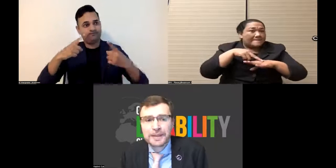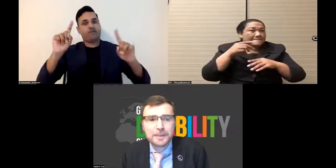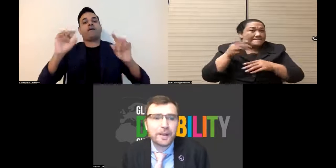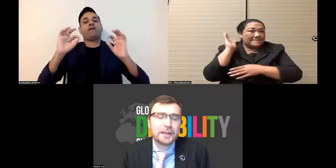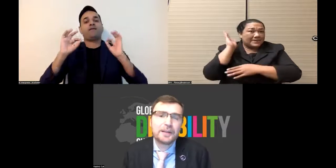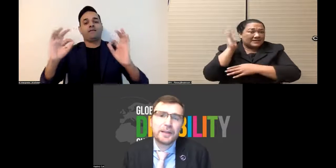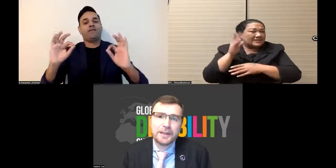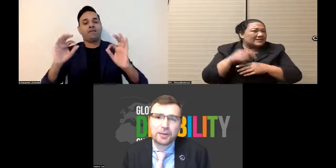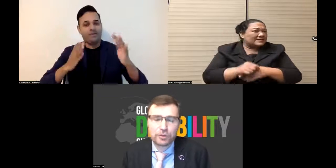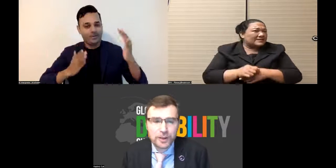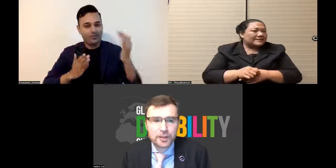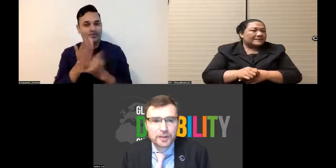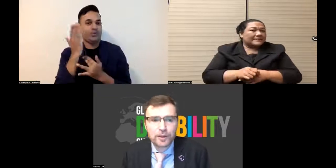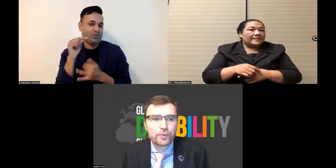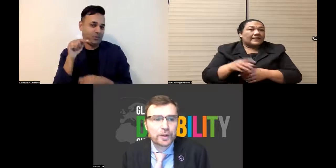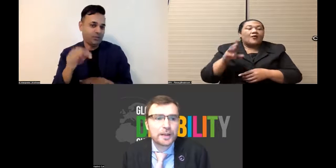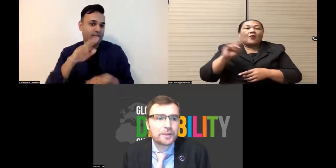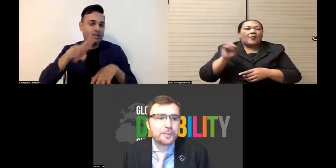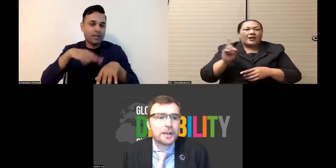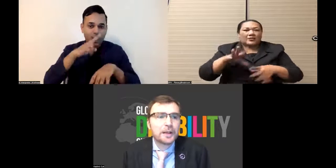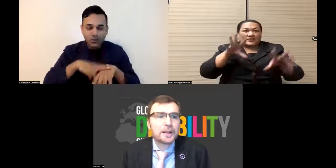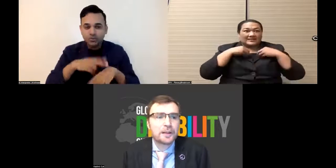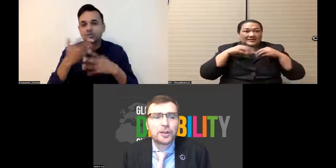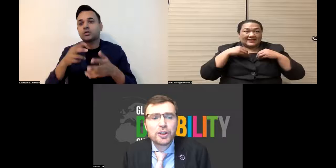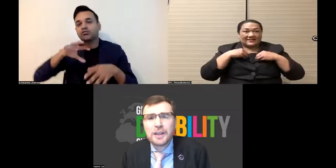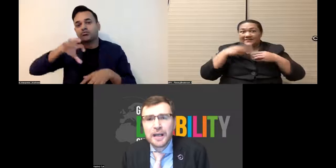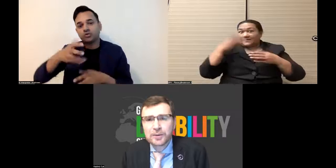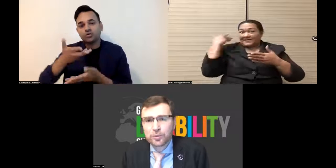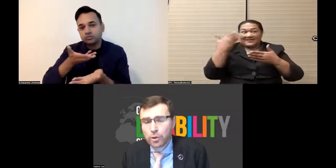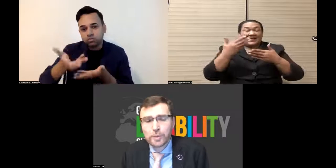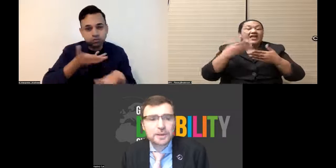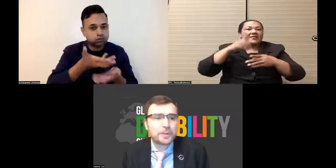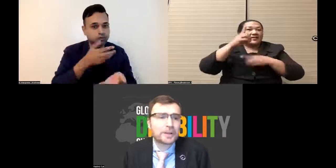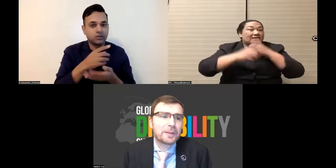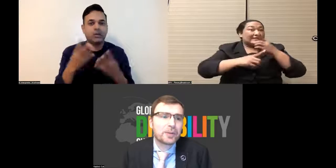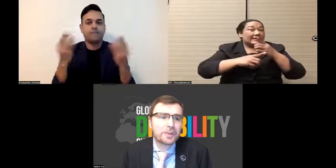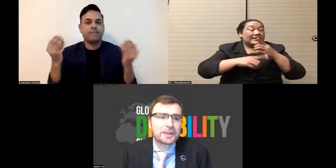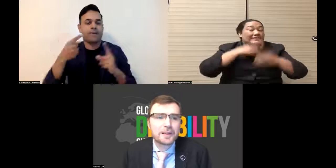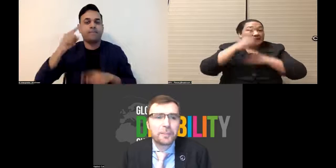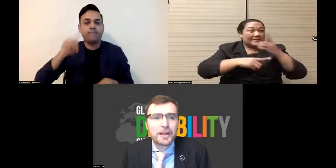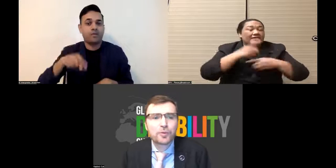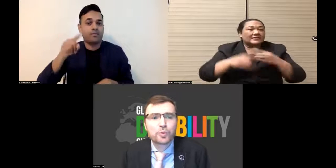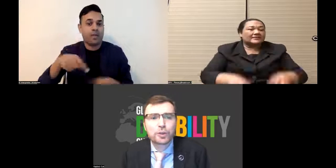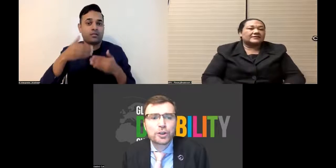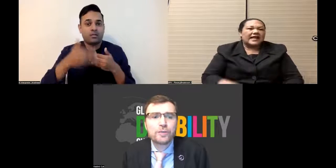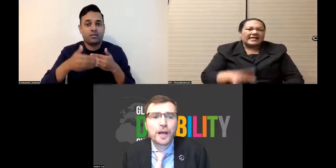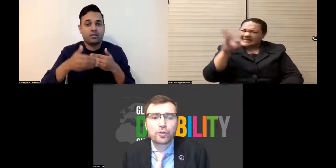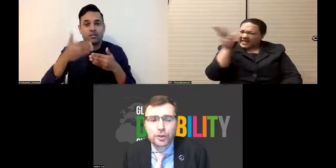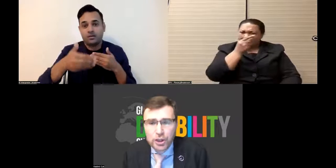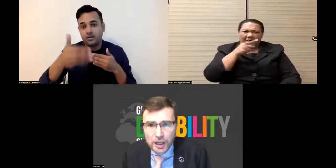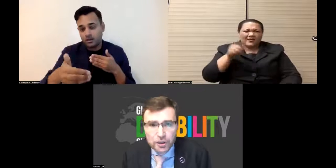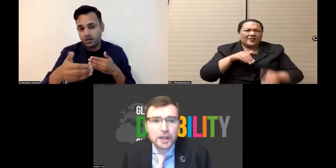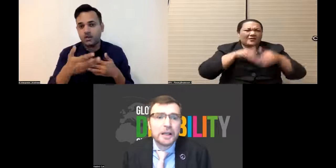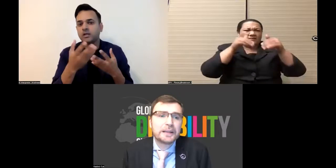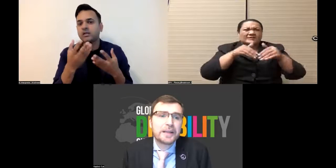have participated in these consultations. Thank you for that. The GDS, or Global Disability Summit, represents a platform to achieve